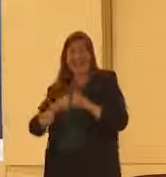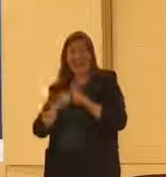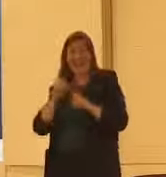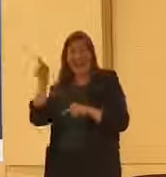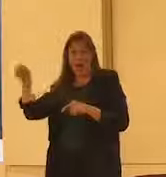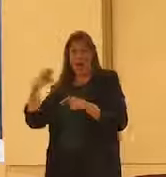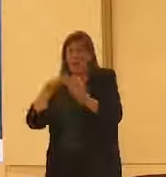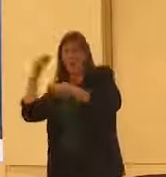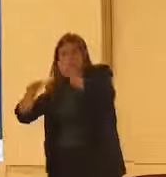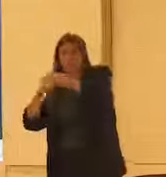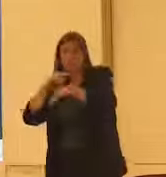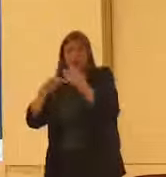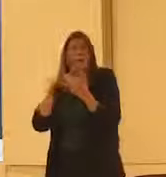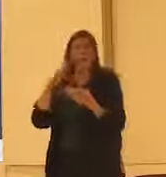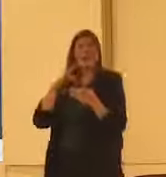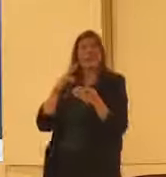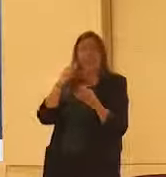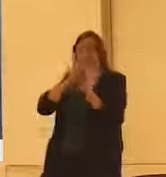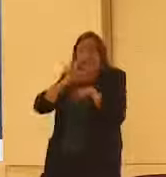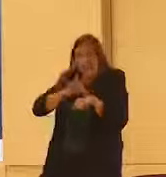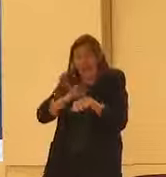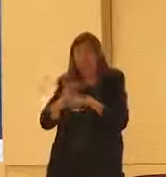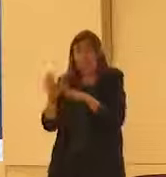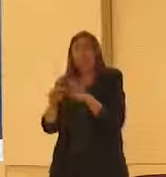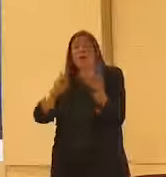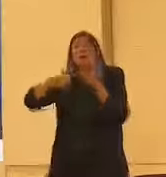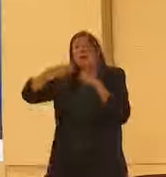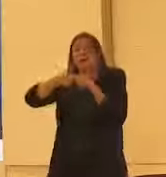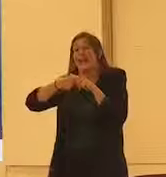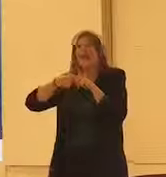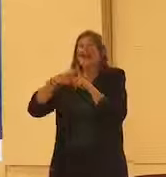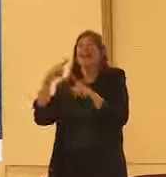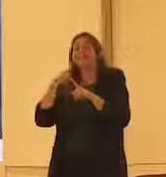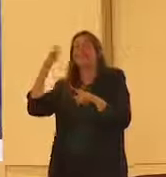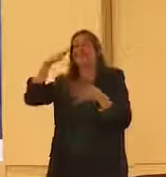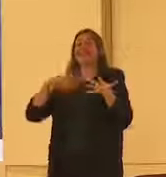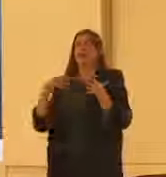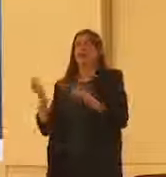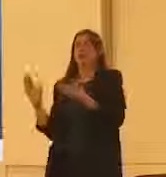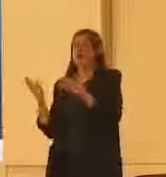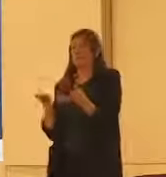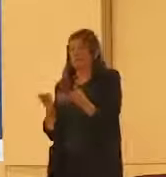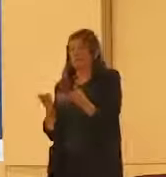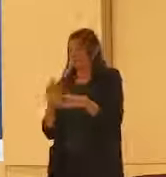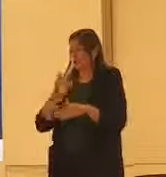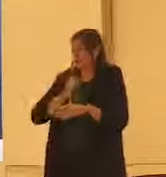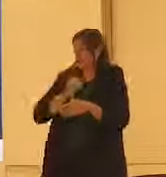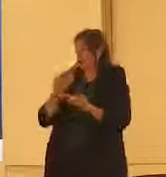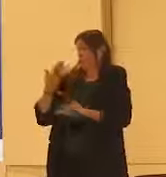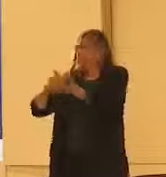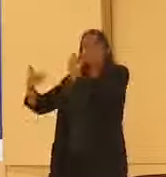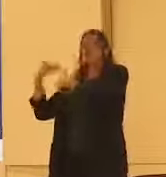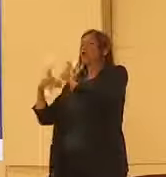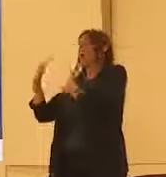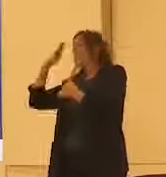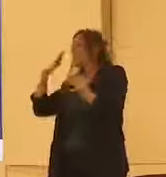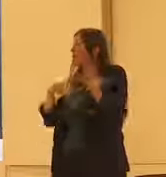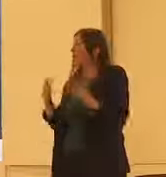things around the world. And UK deaf mental health services, because of our history in mental health and deafness, are some of the best